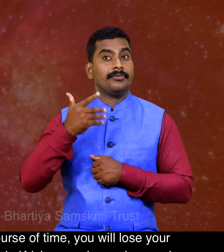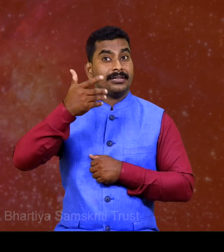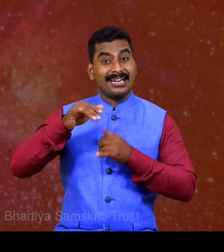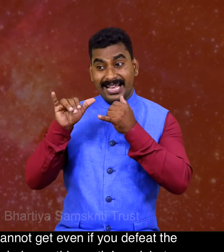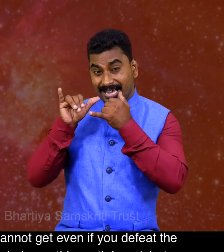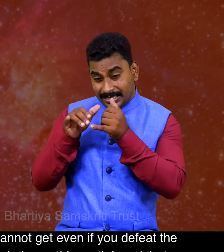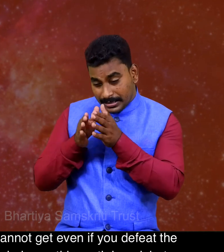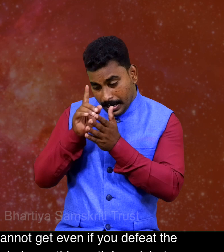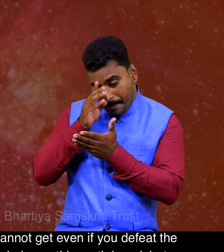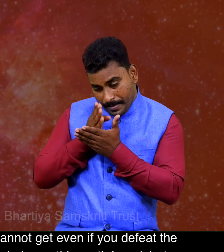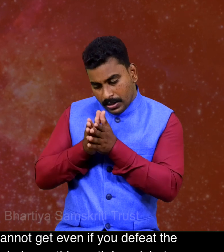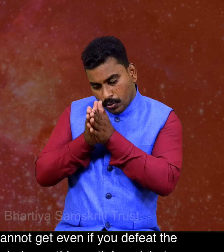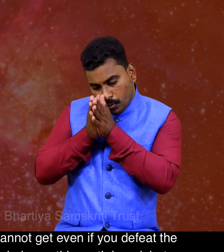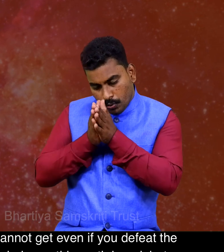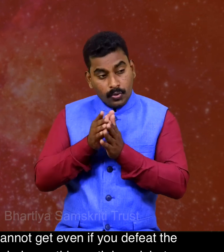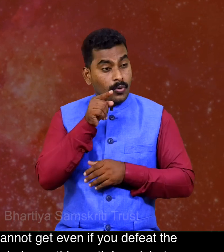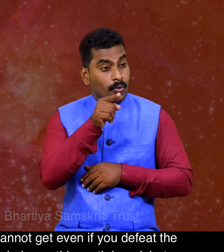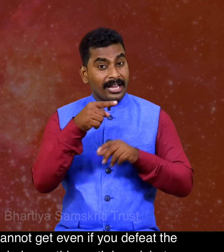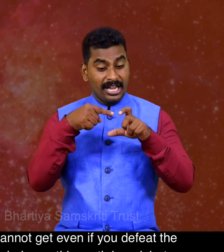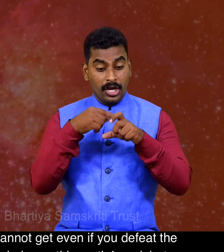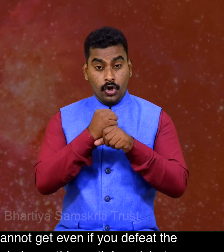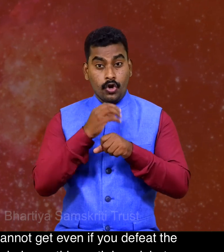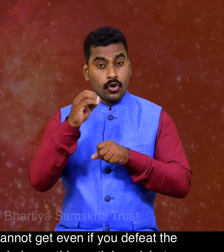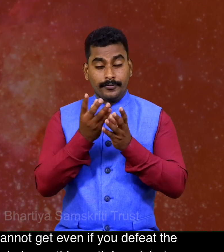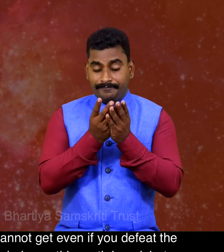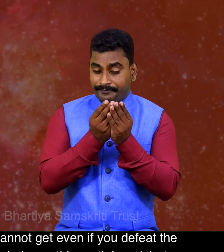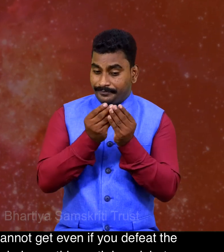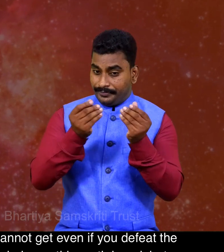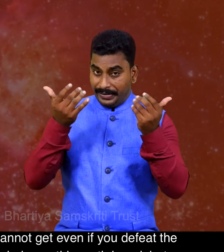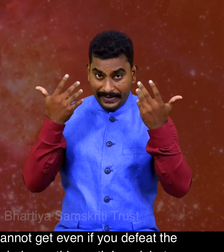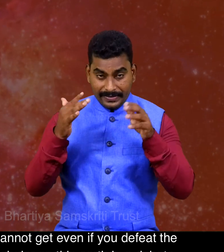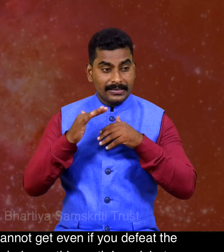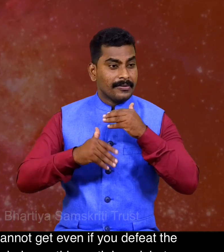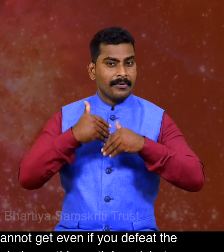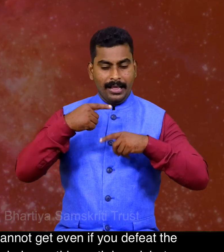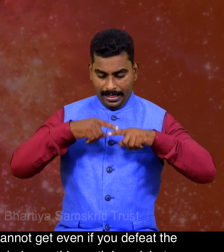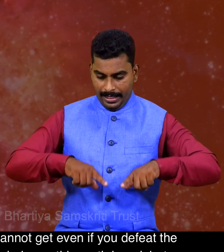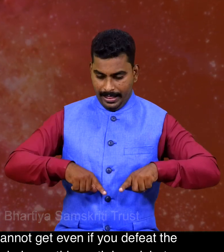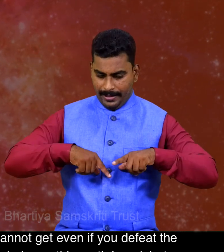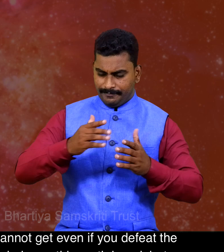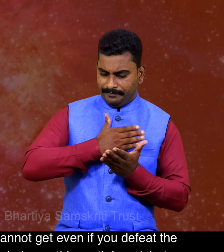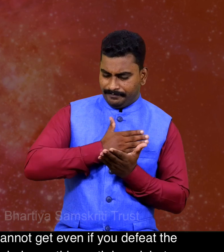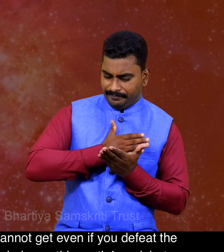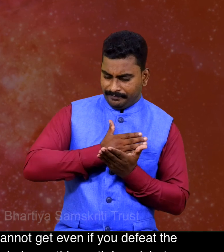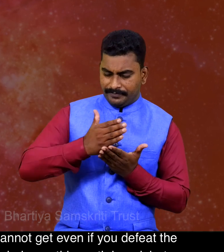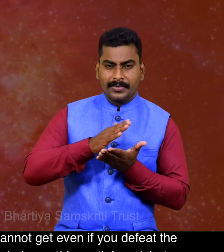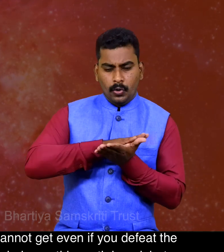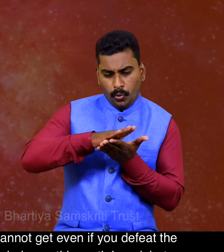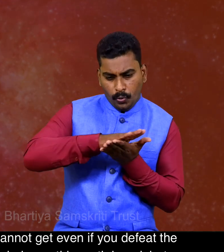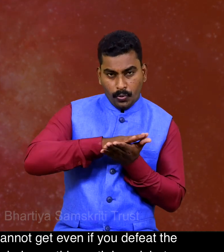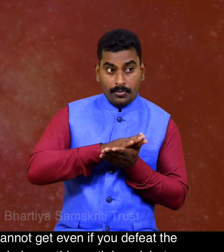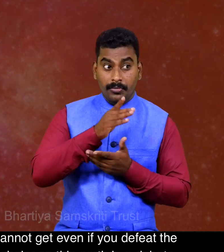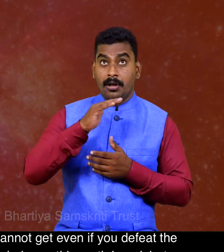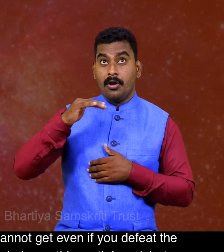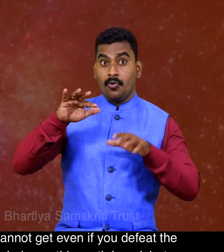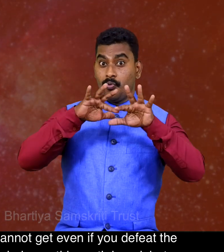joy that you cannot even get if you defeat the greatest scholar